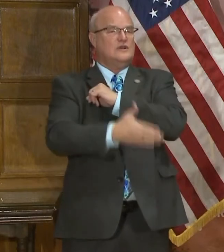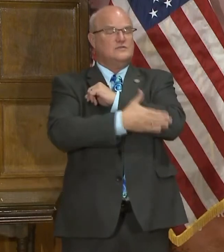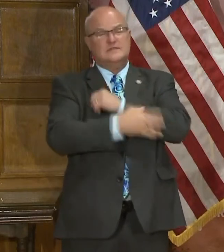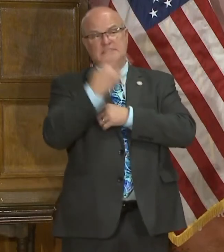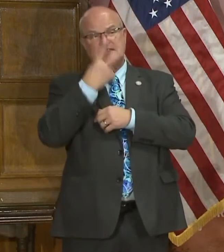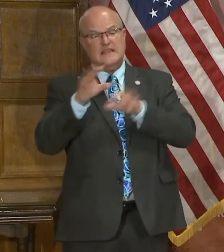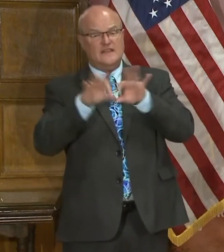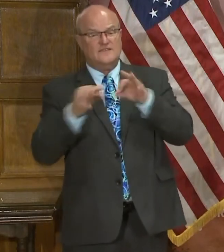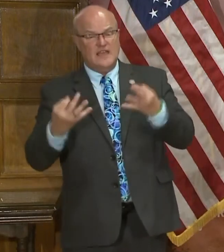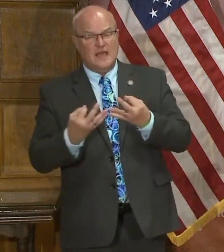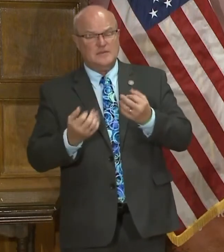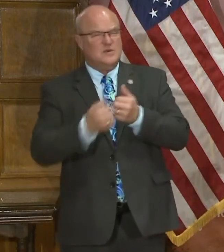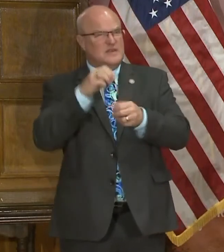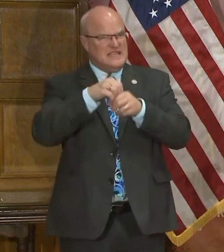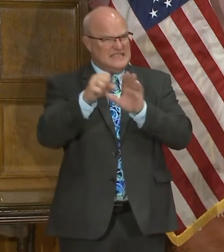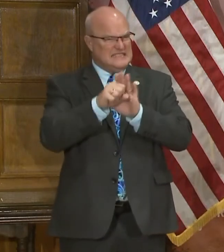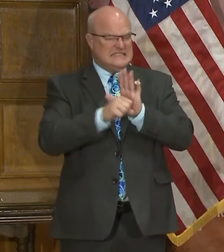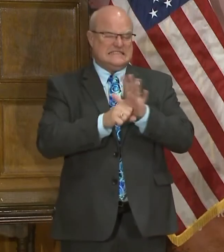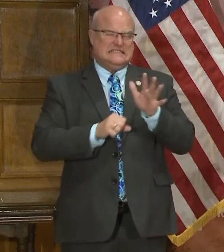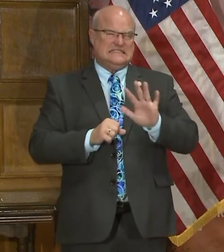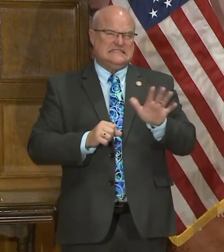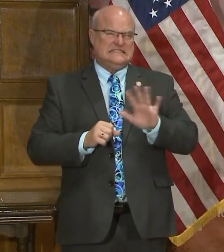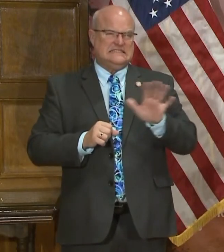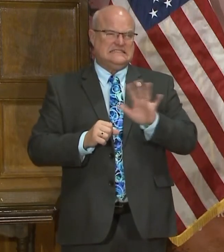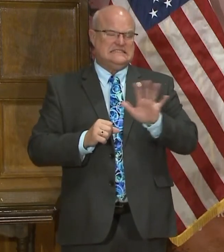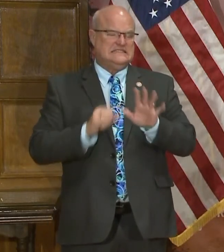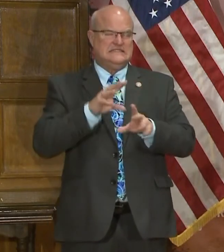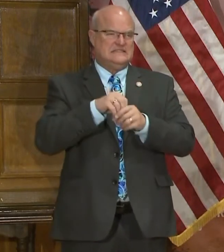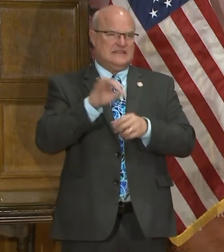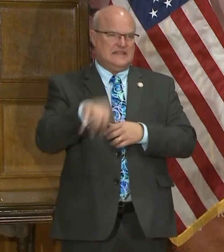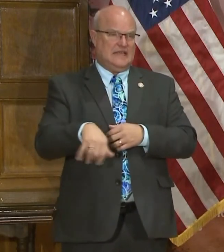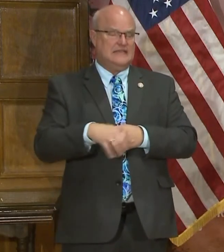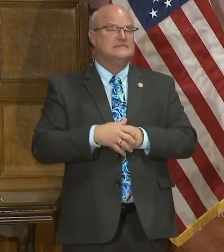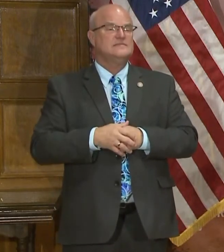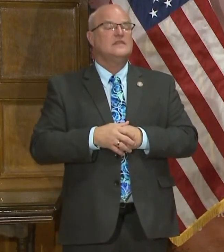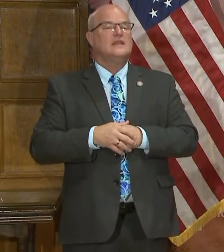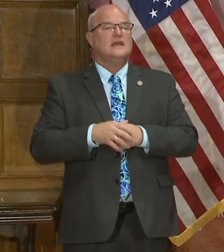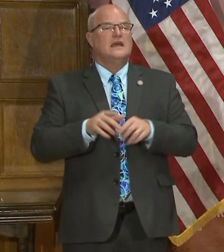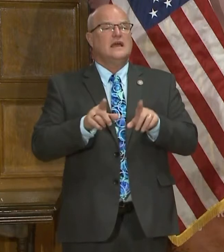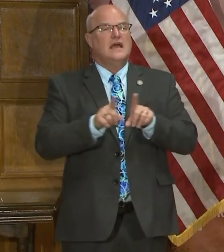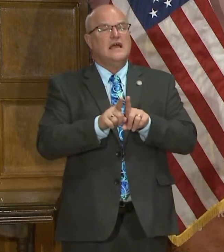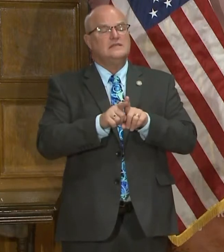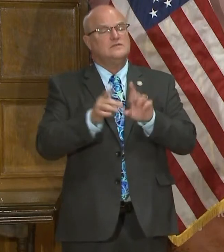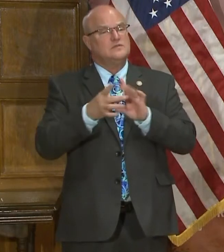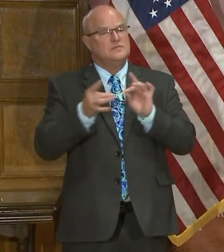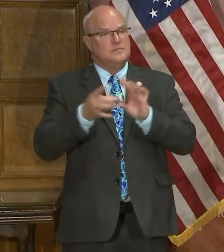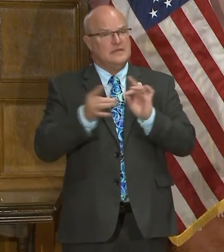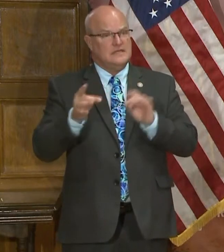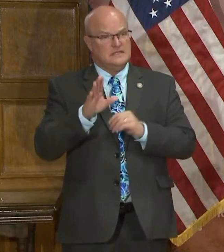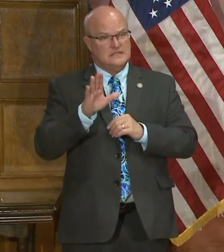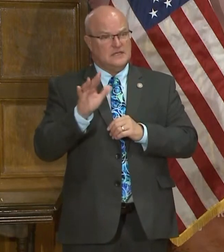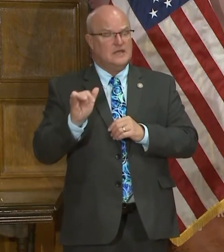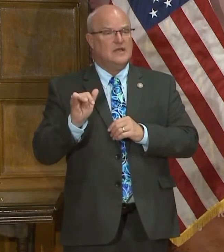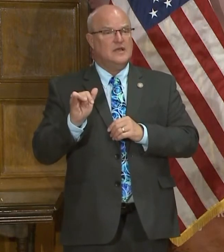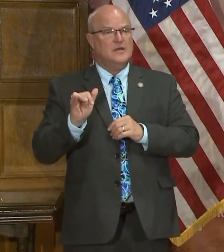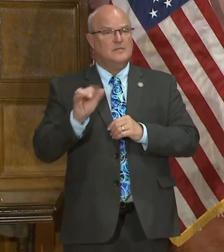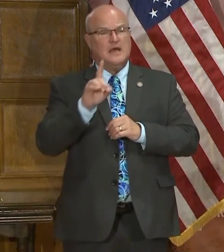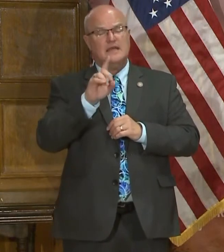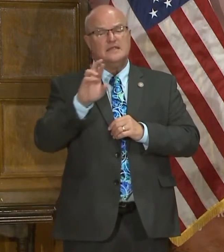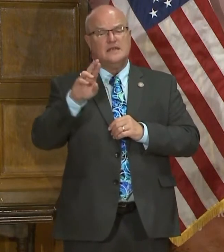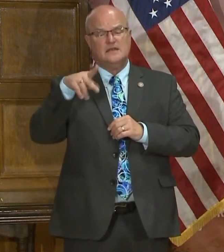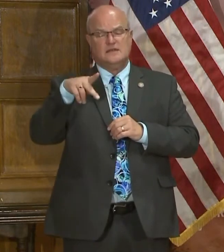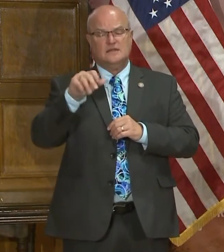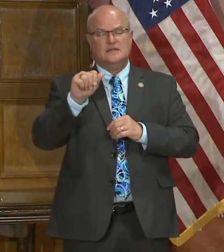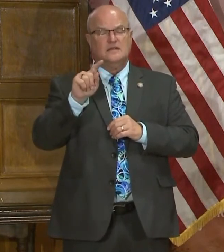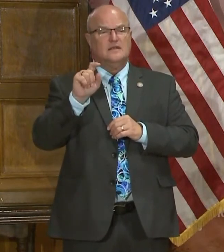your relatives. And even within the state, you should probably not engage in that. That, as was mentioned by Dr.